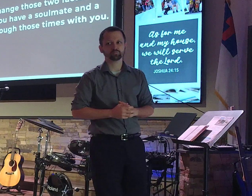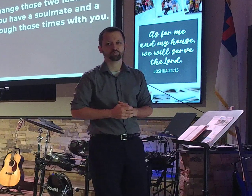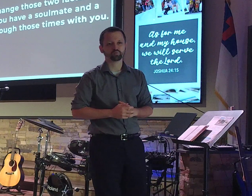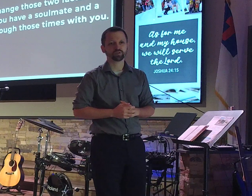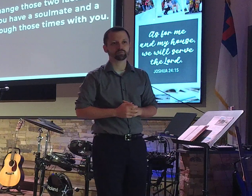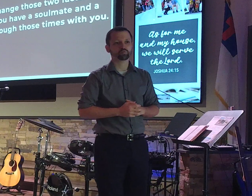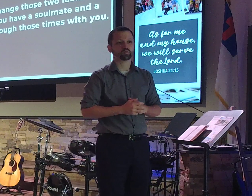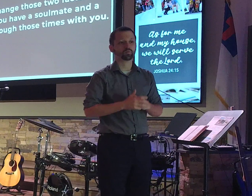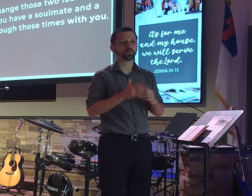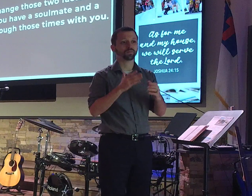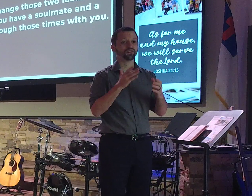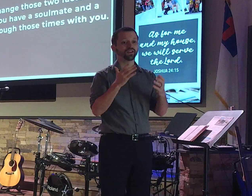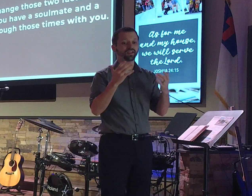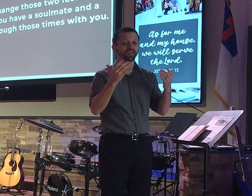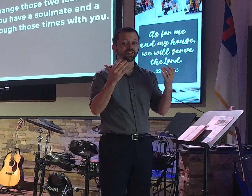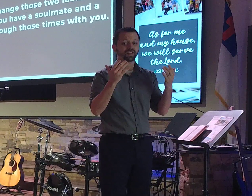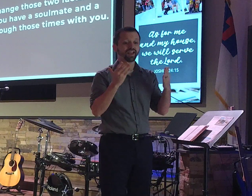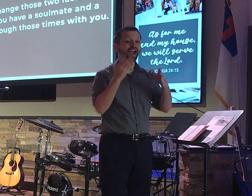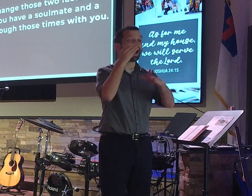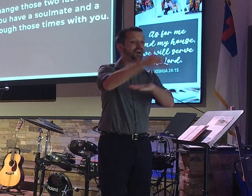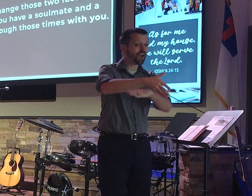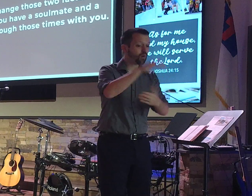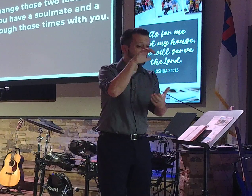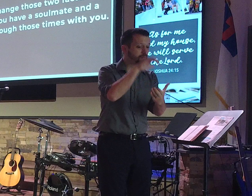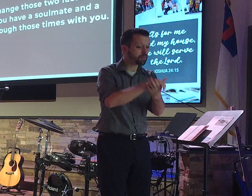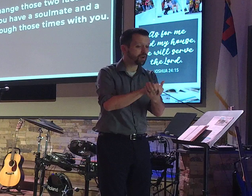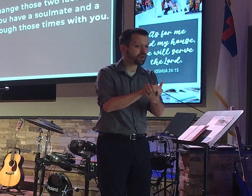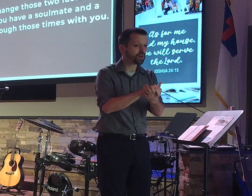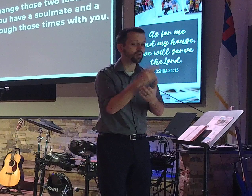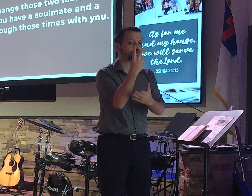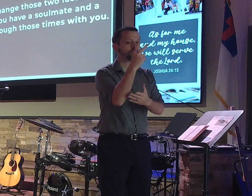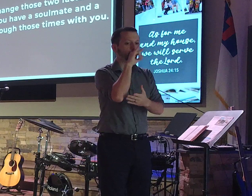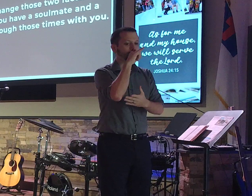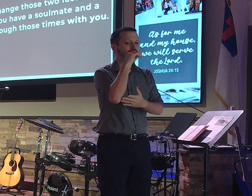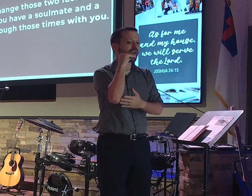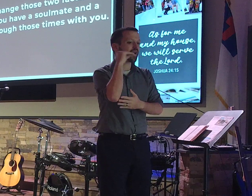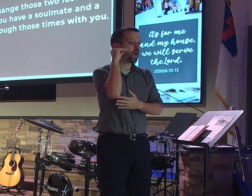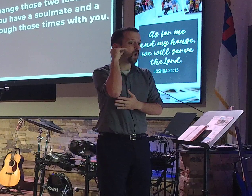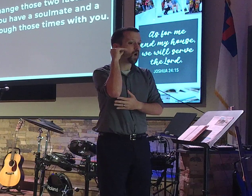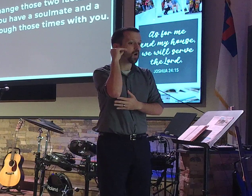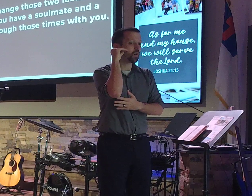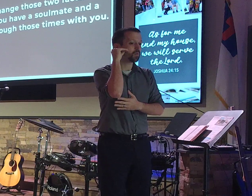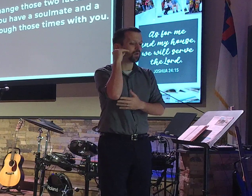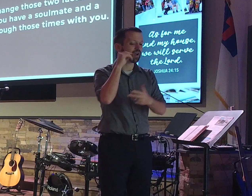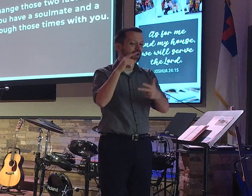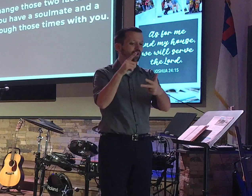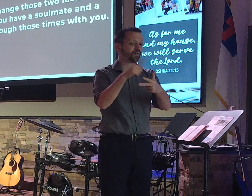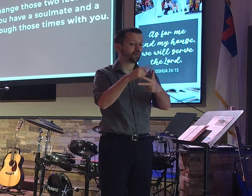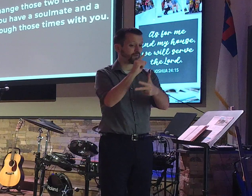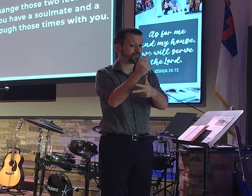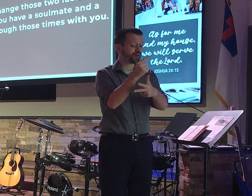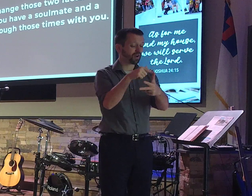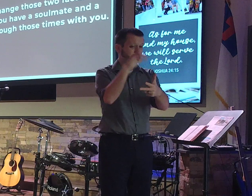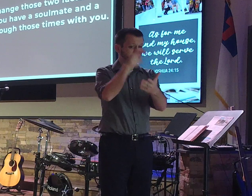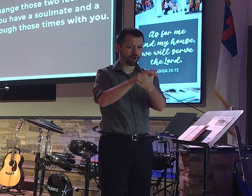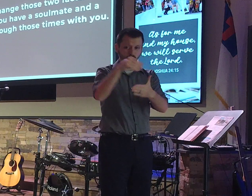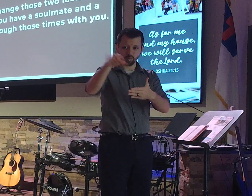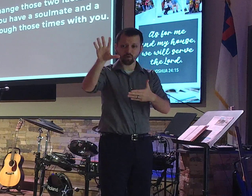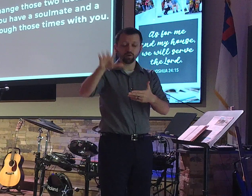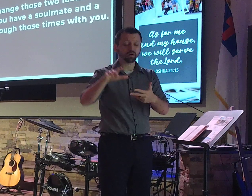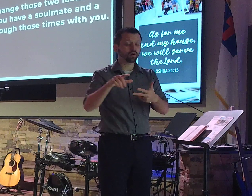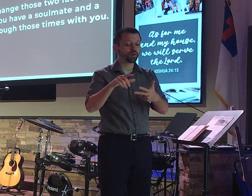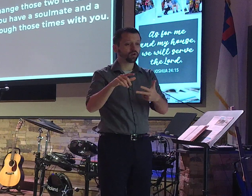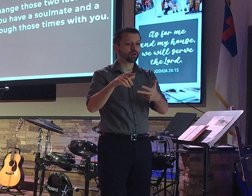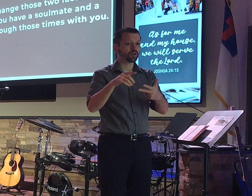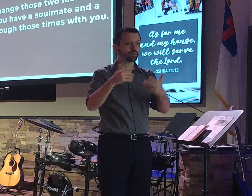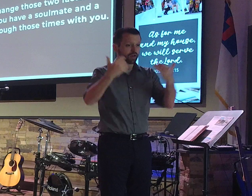And then we were married with two kids at home. Clint got married. So we got a